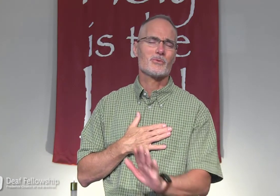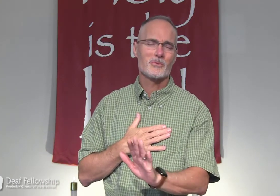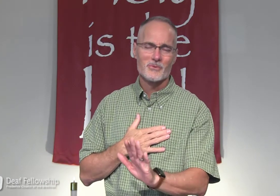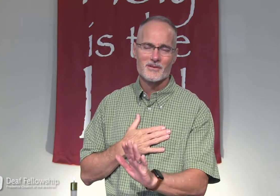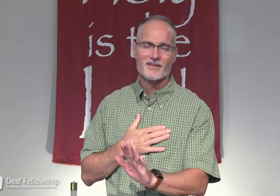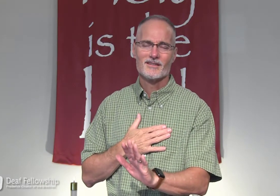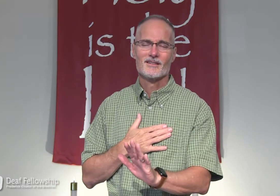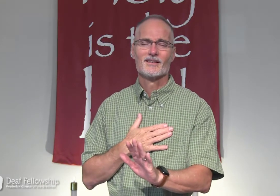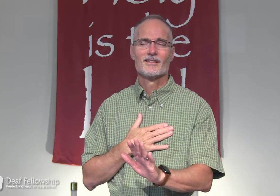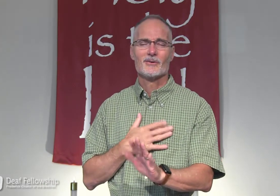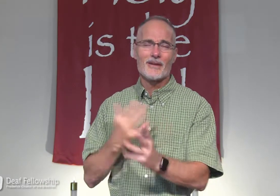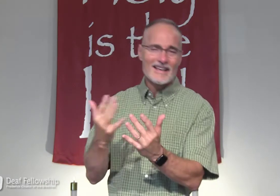Oh.